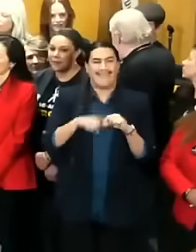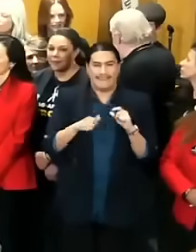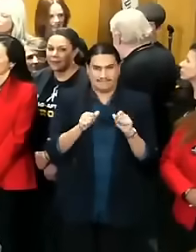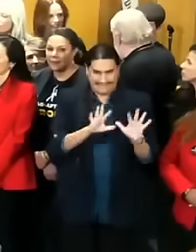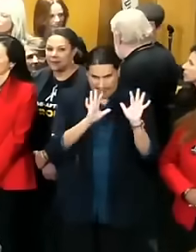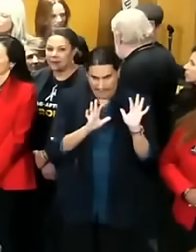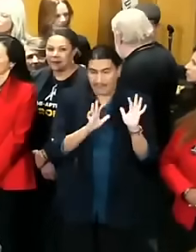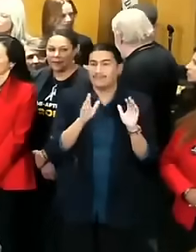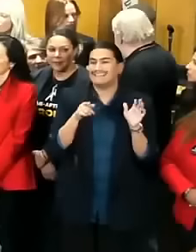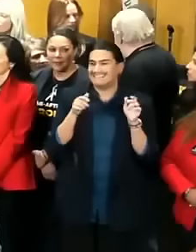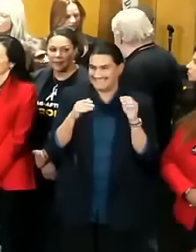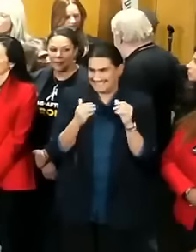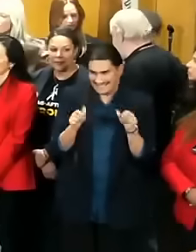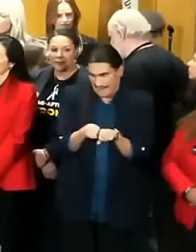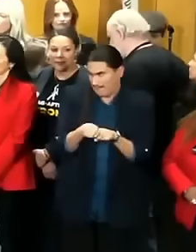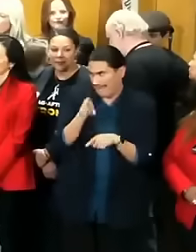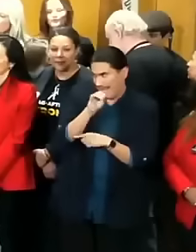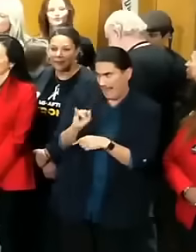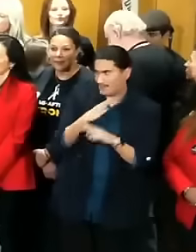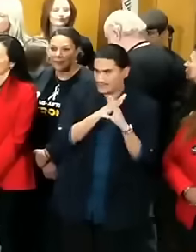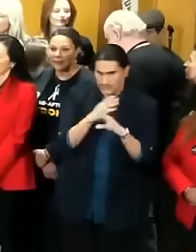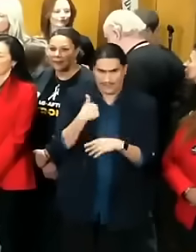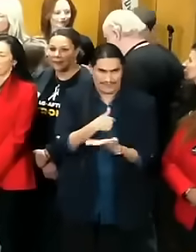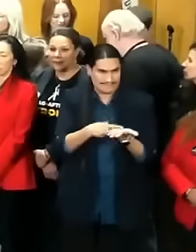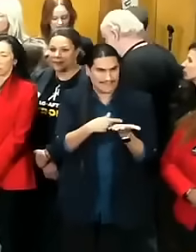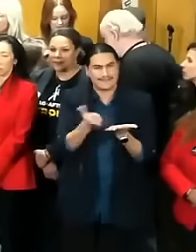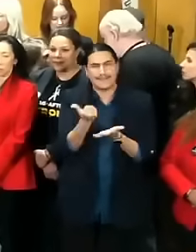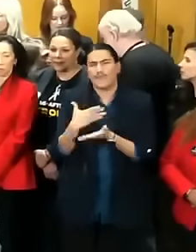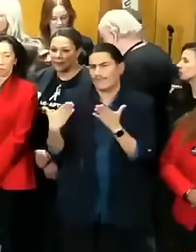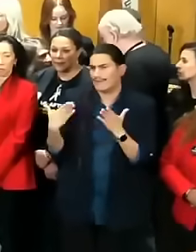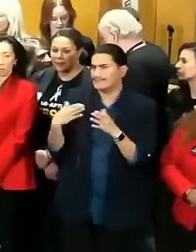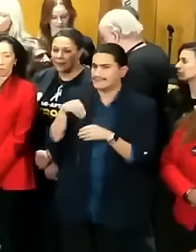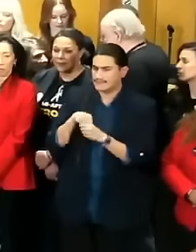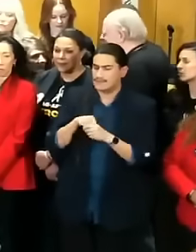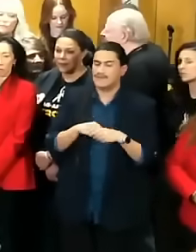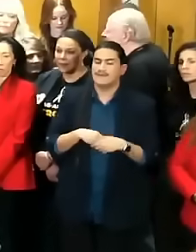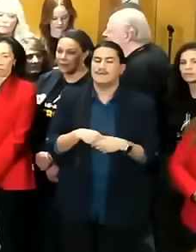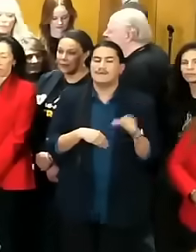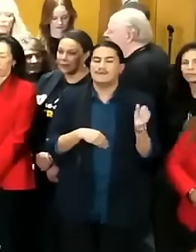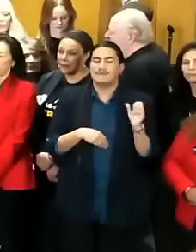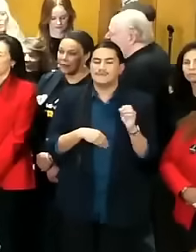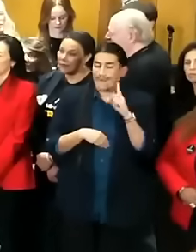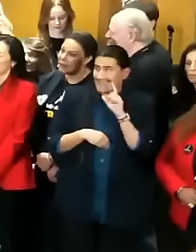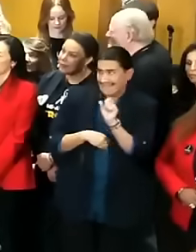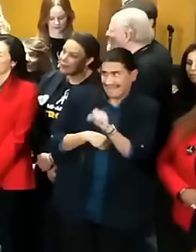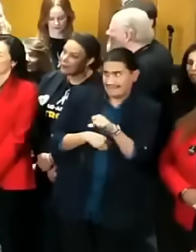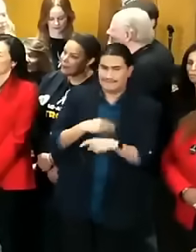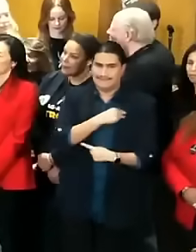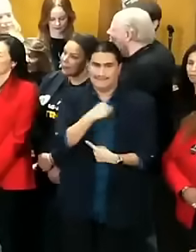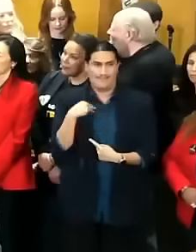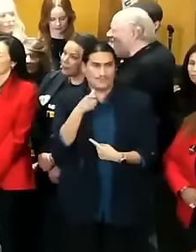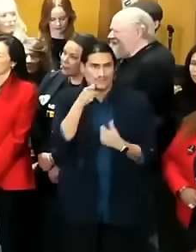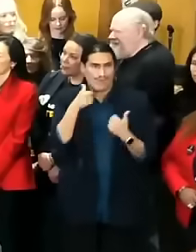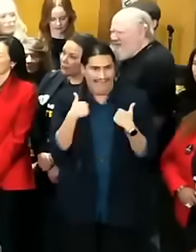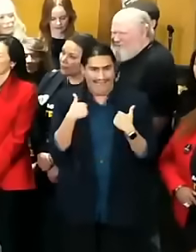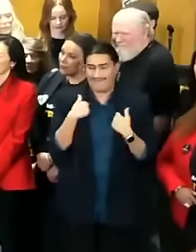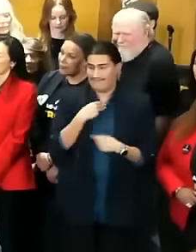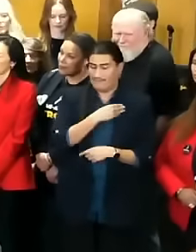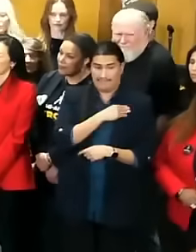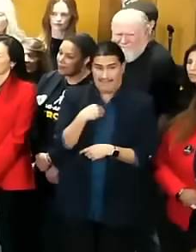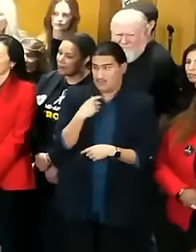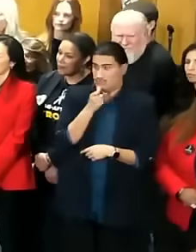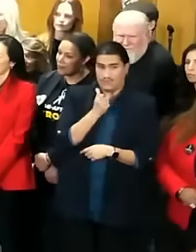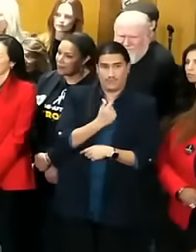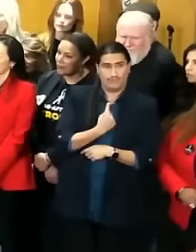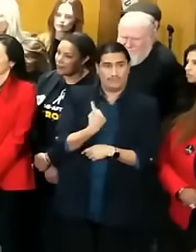as the AI protections we just talked about, and some other things too. So I think there are probably some members of the board who feel